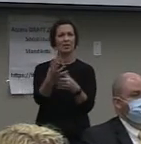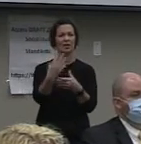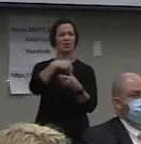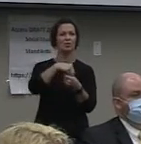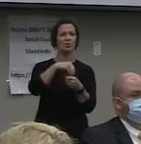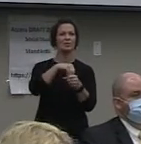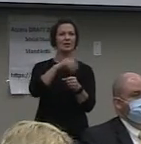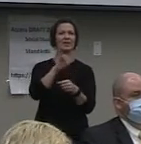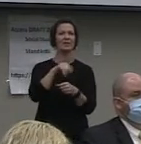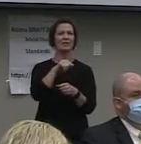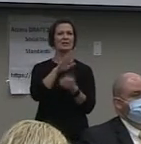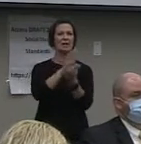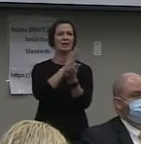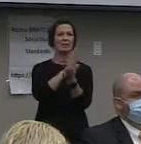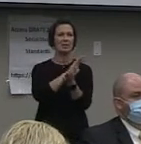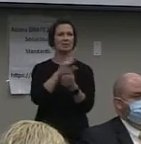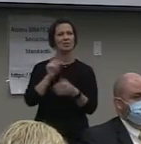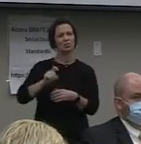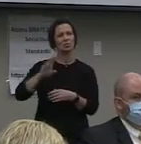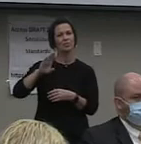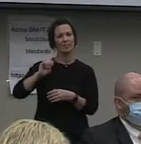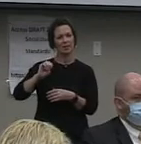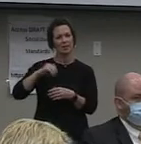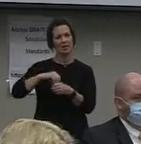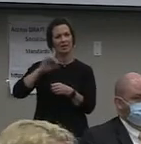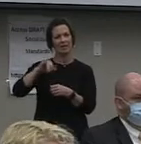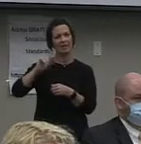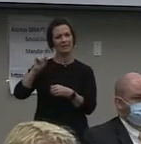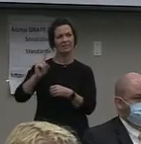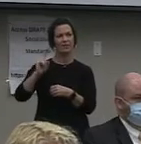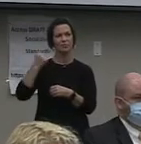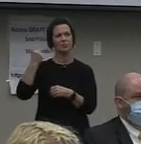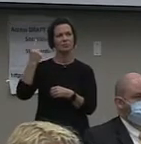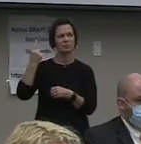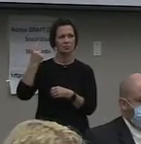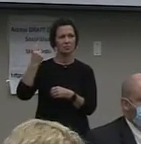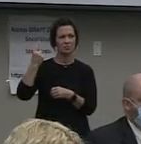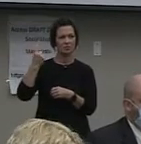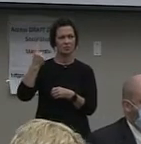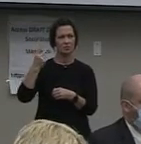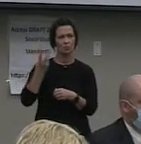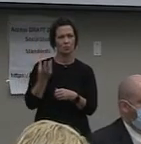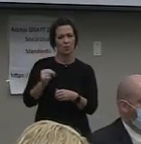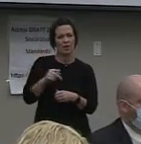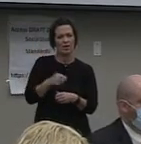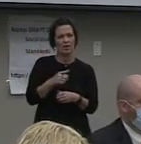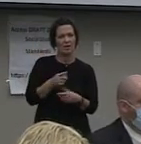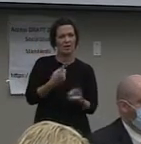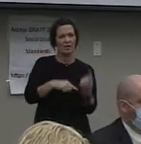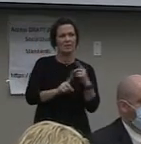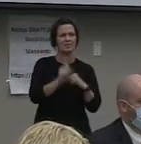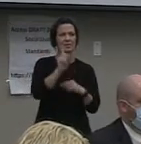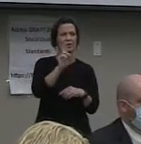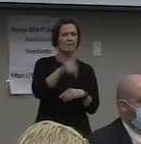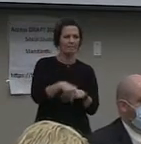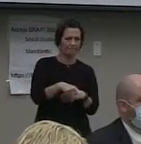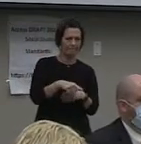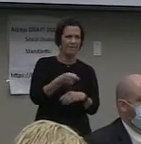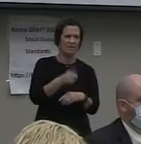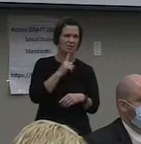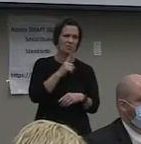founding documents when that first comes up. very important principles in